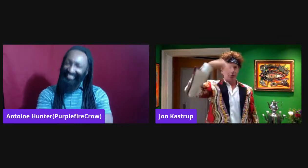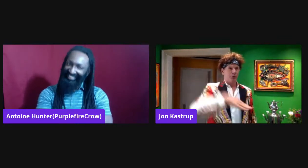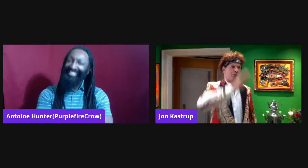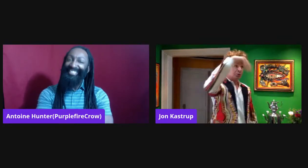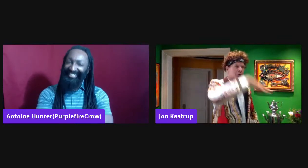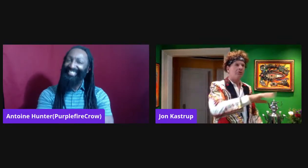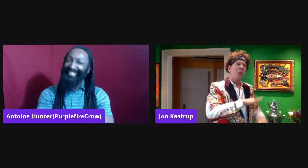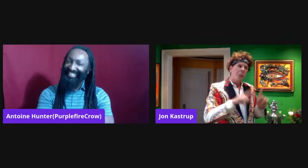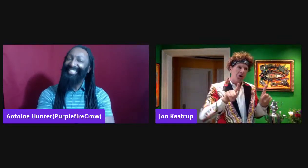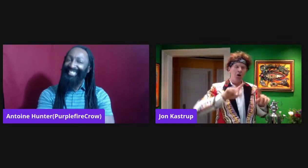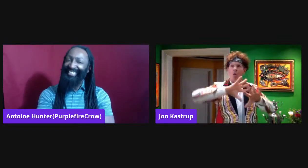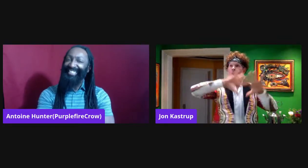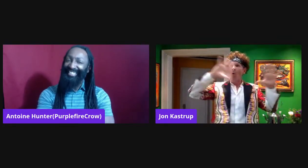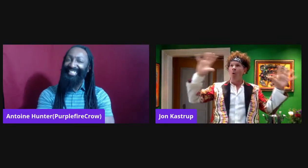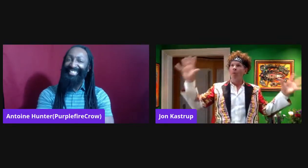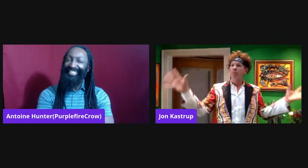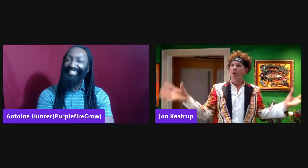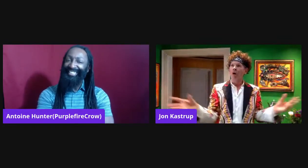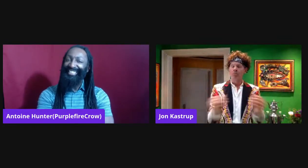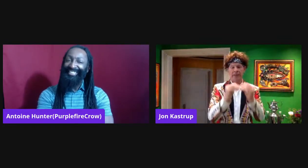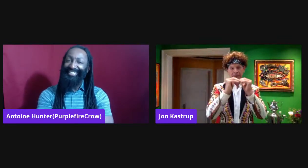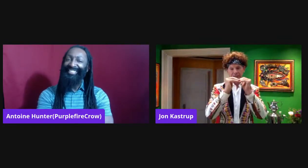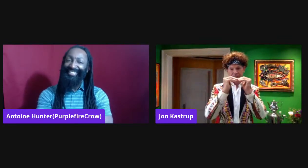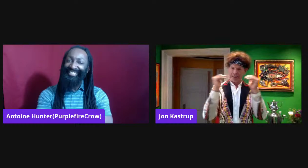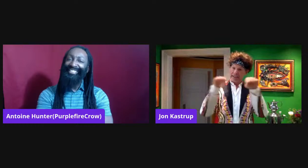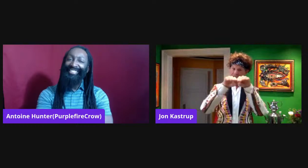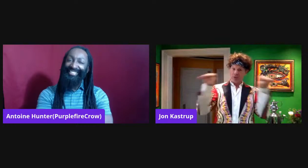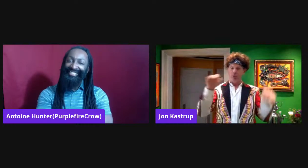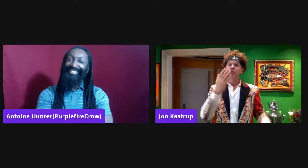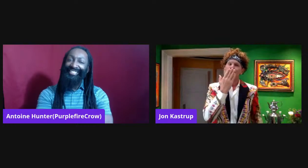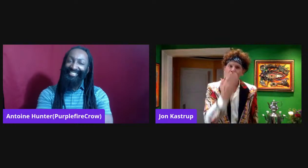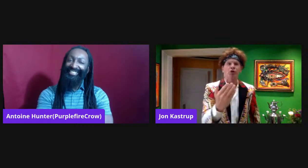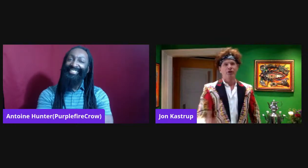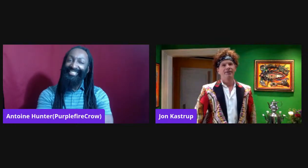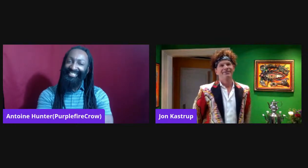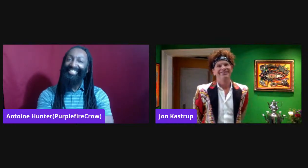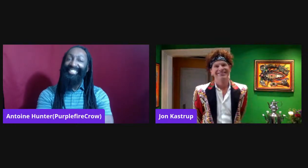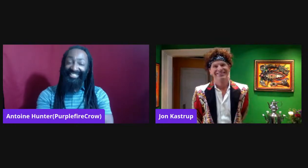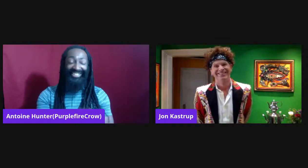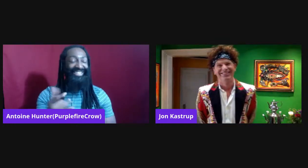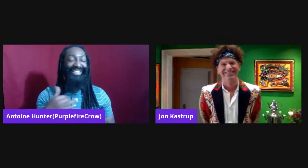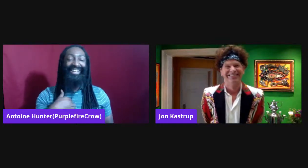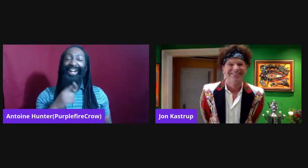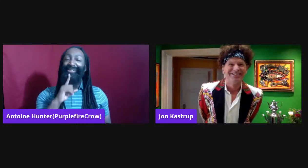Of course, it's a life of a roller coaster, but all things considered, I'm doing well.